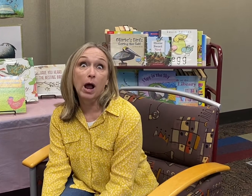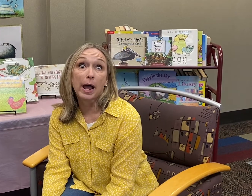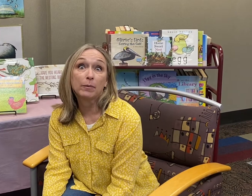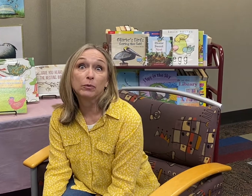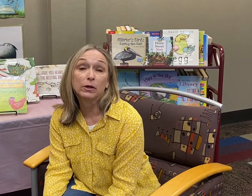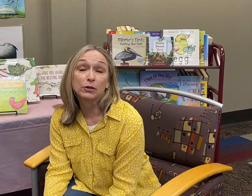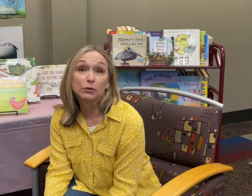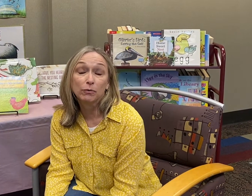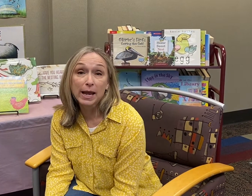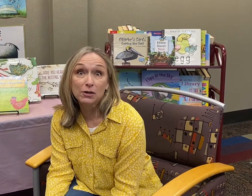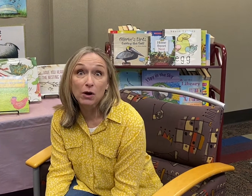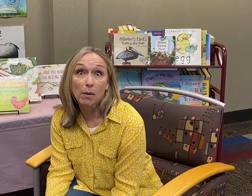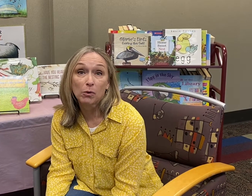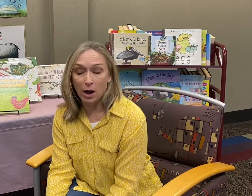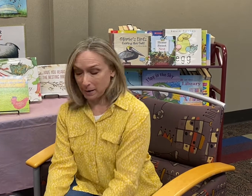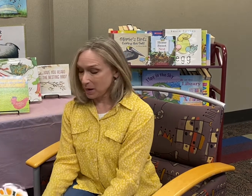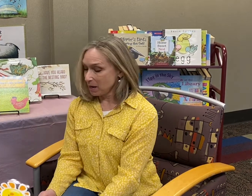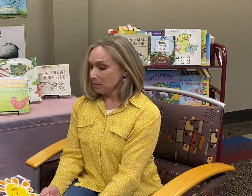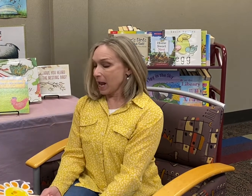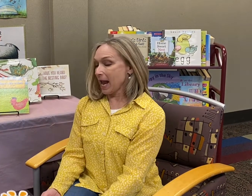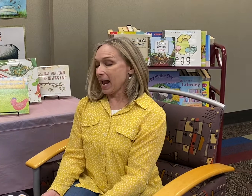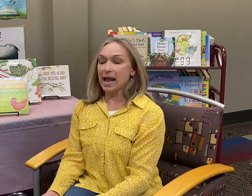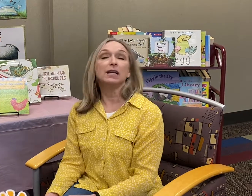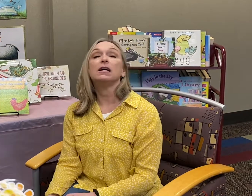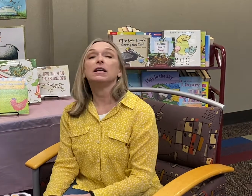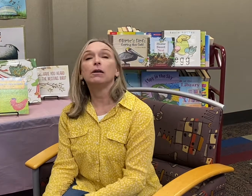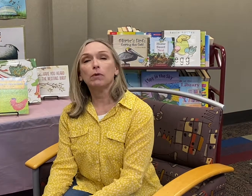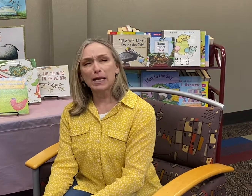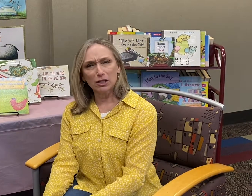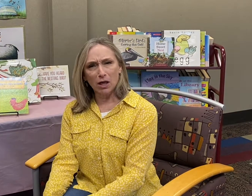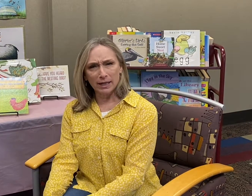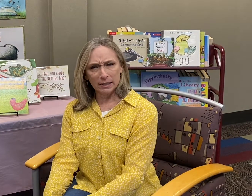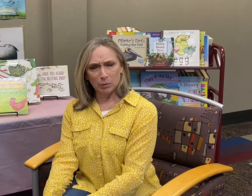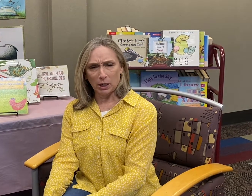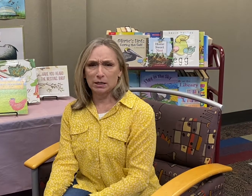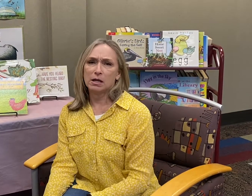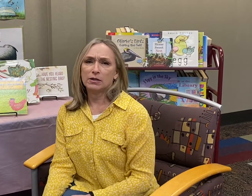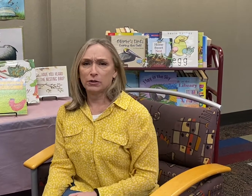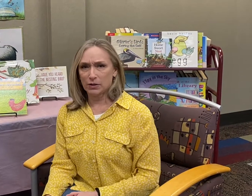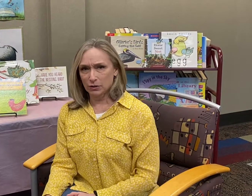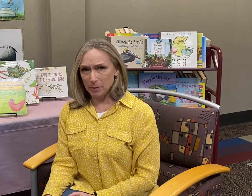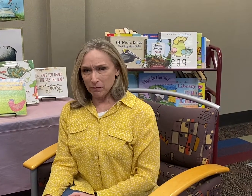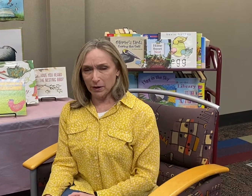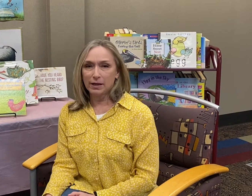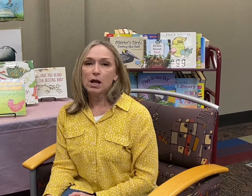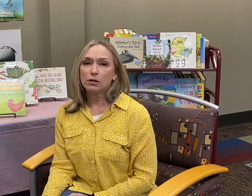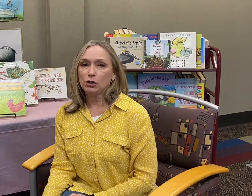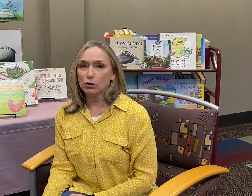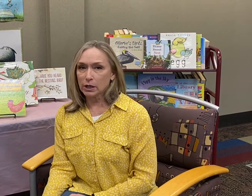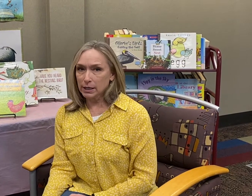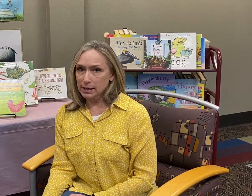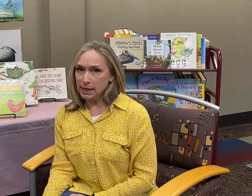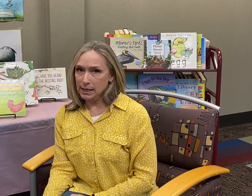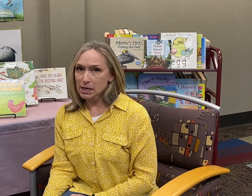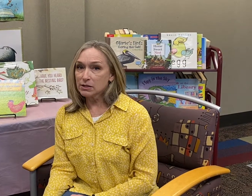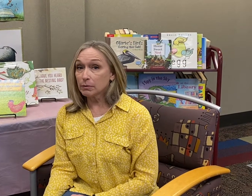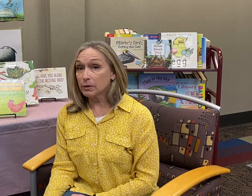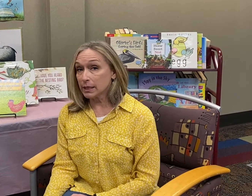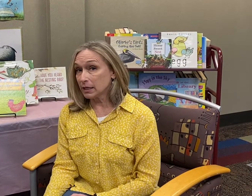rhyme. We're going to do a raindrop rhyme, and it rains a lot in spring. So this will be fun. You're gonna need some things for